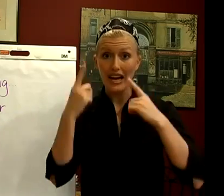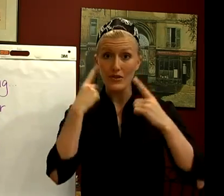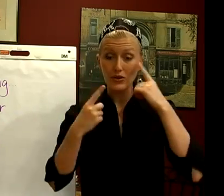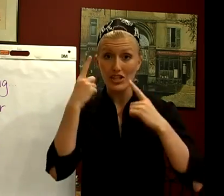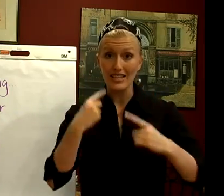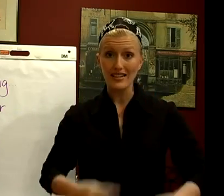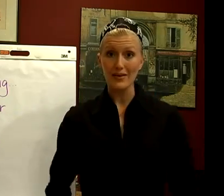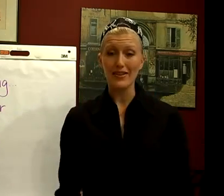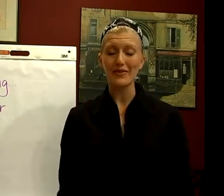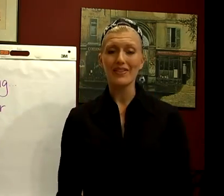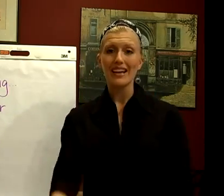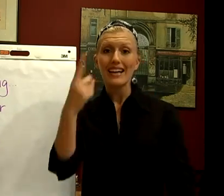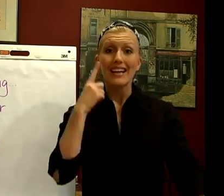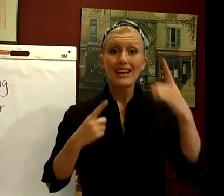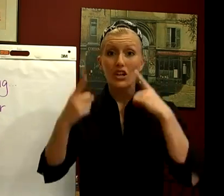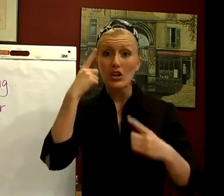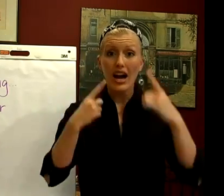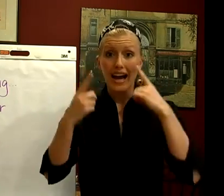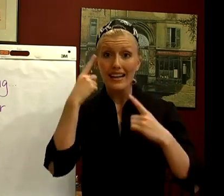eyes, or your cheek rather. Cry,